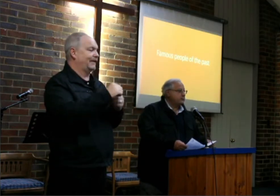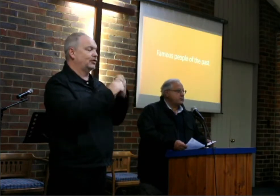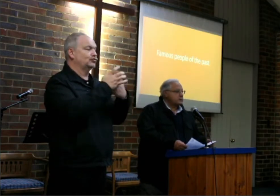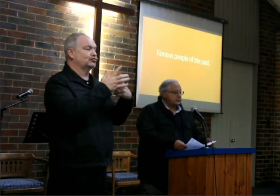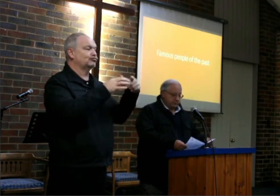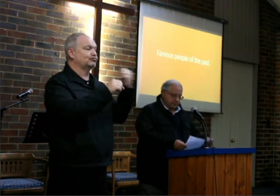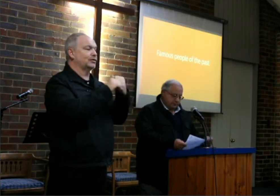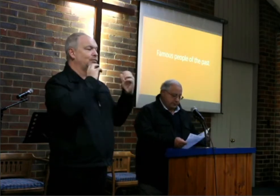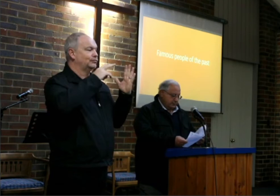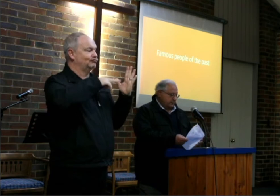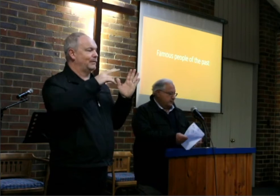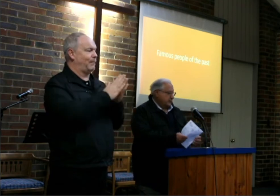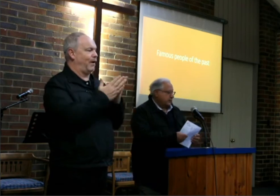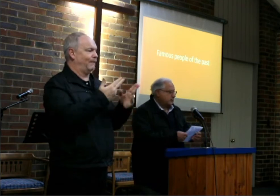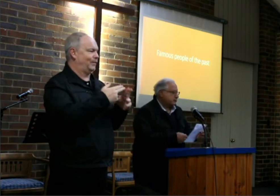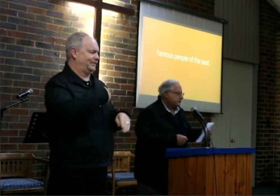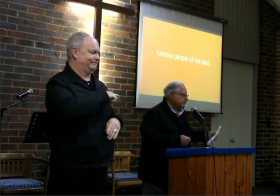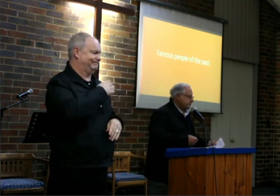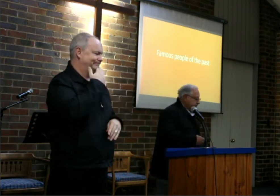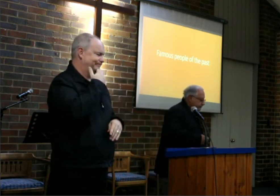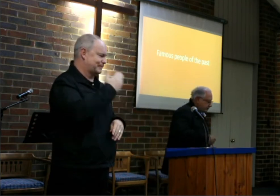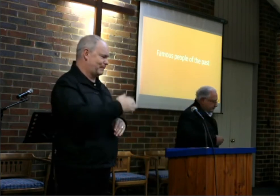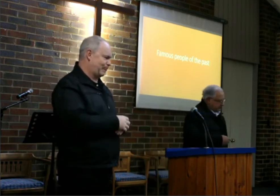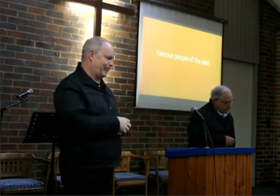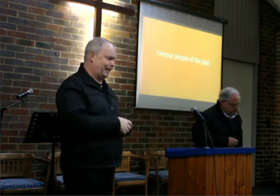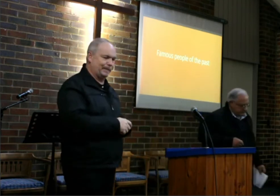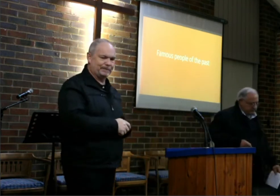Bible for us. Thank you.